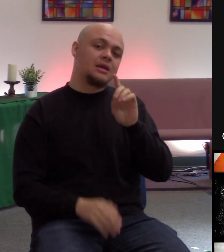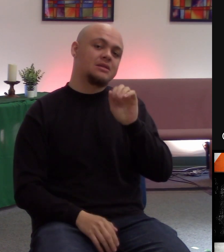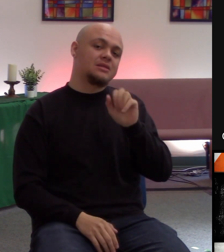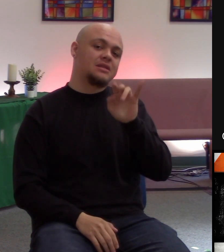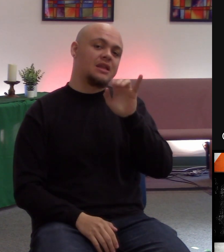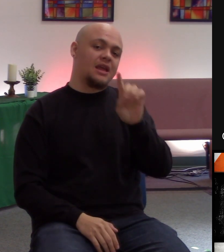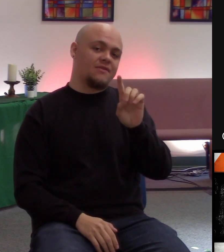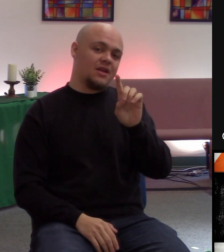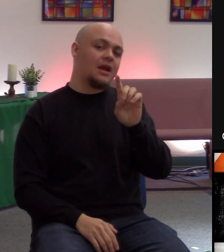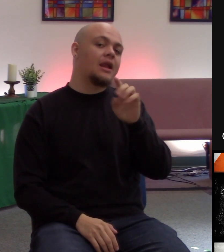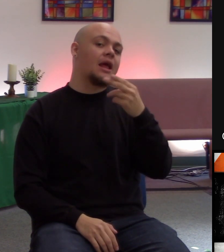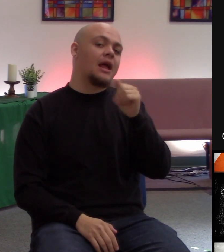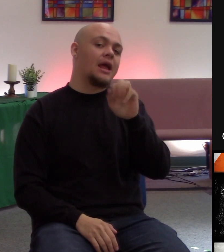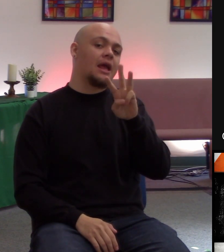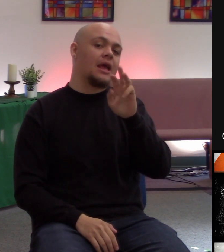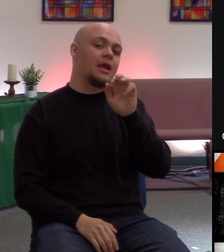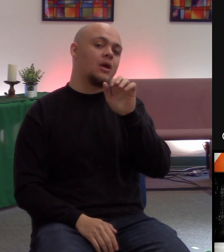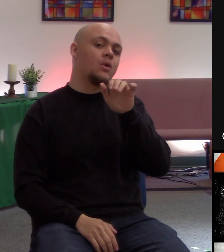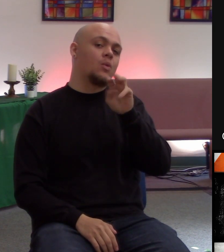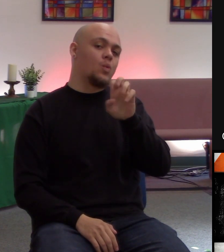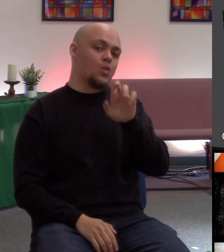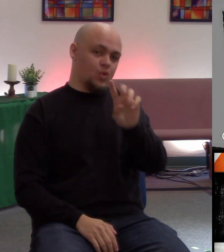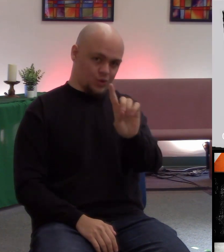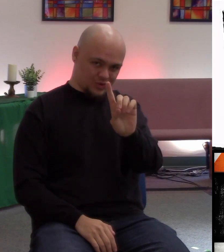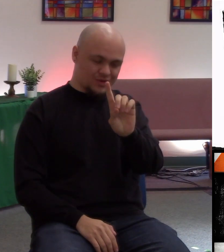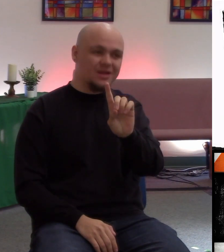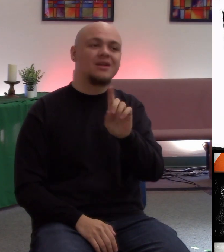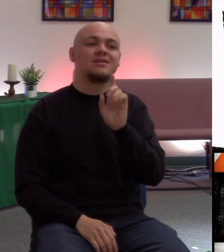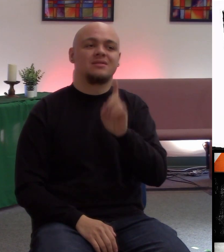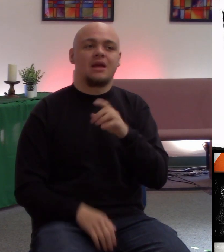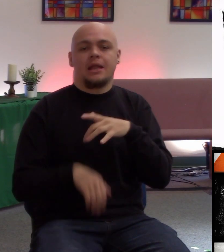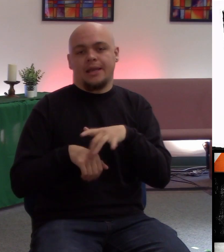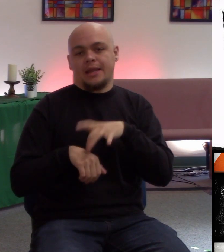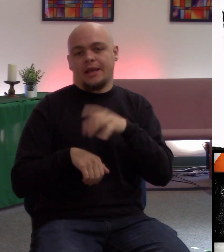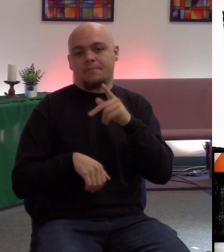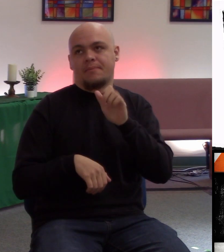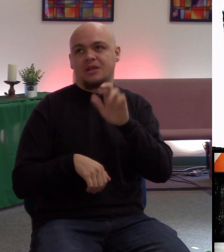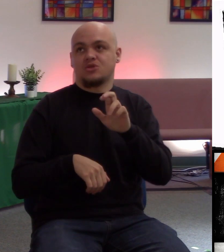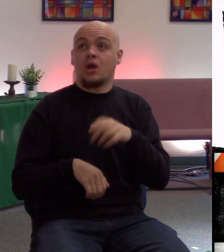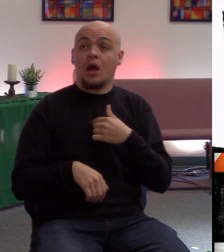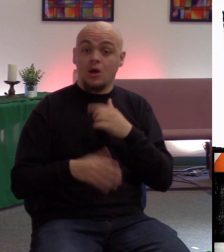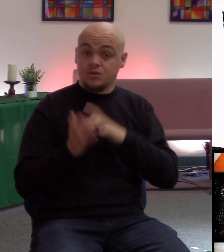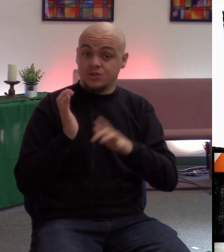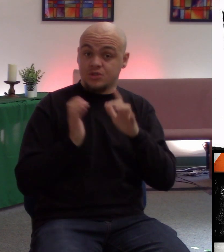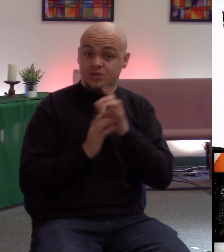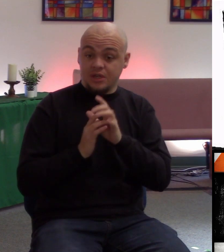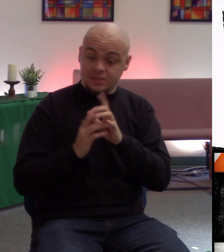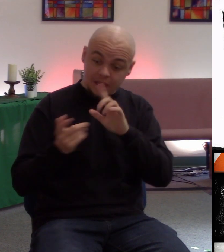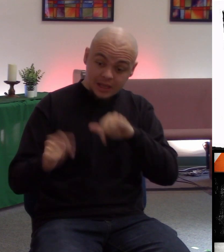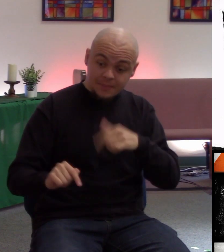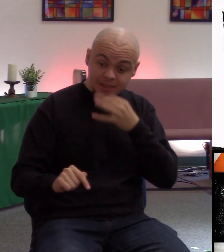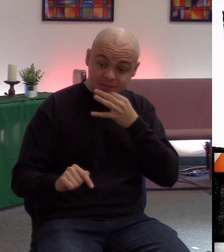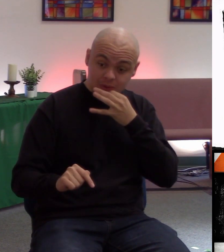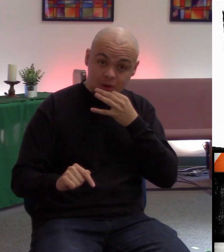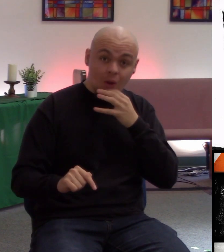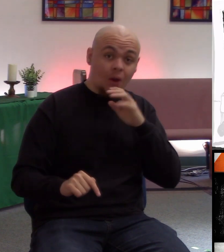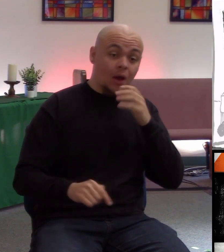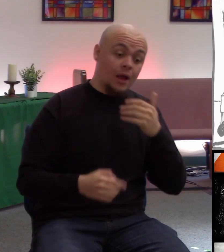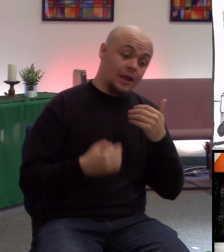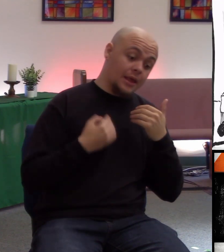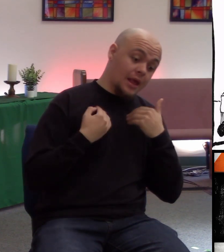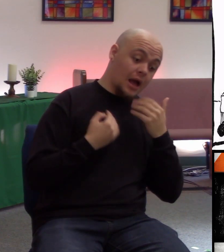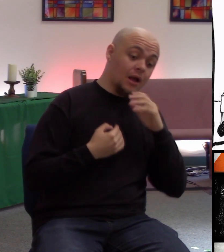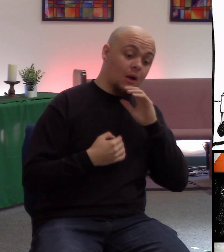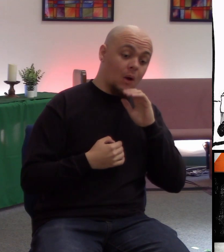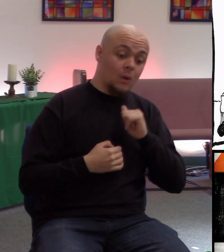Hayward. He goes by the name Naked Pastor in all his cartoons, right? Jesus is coming soon, says the young man who turns into an older man. Jesus is coming soon.